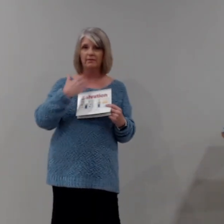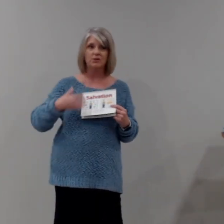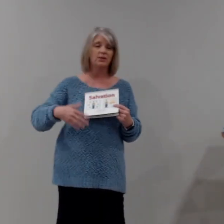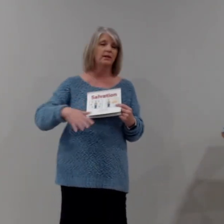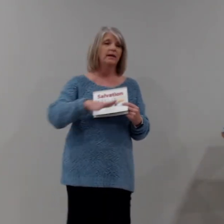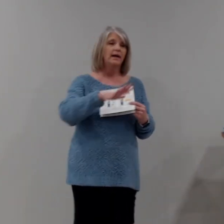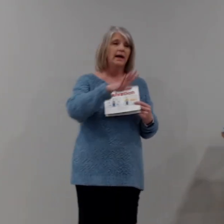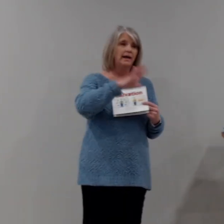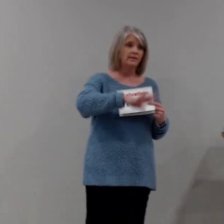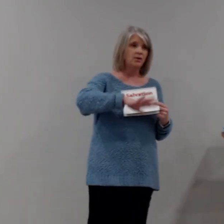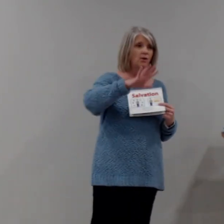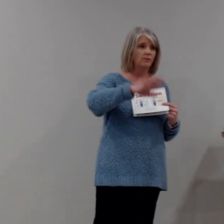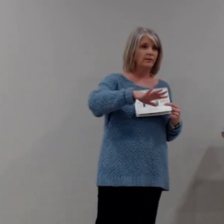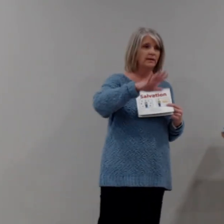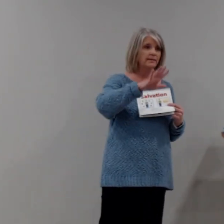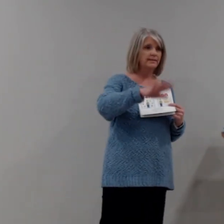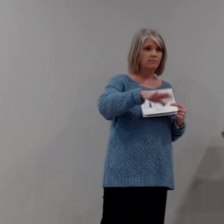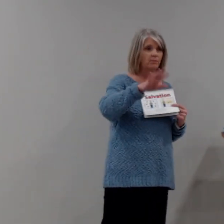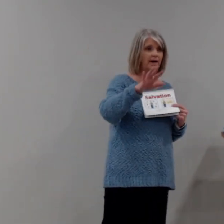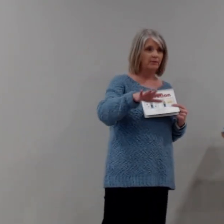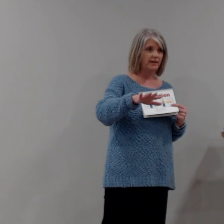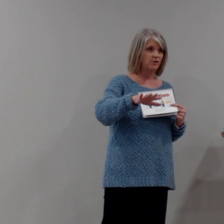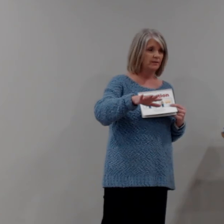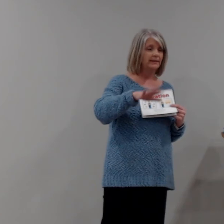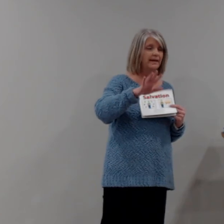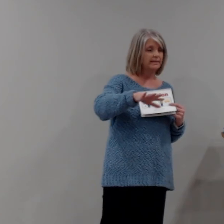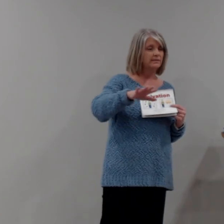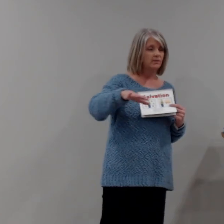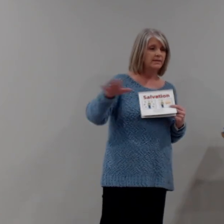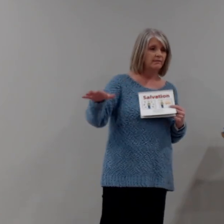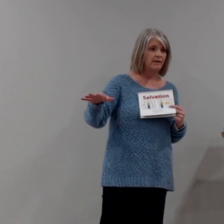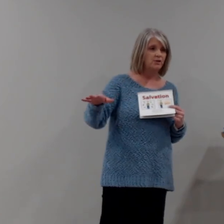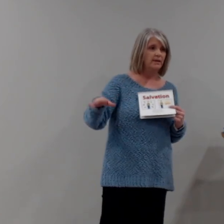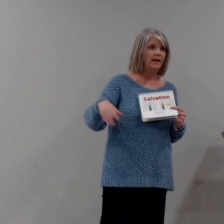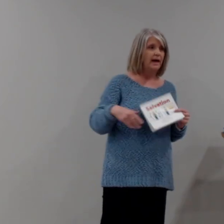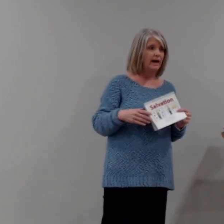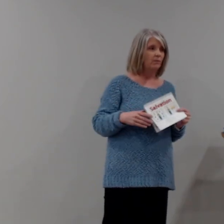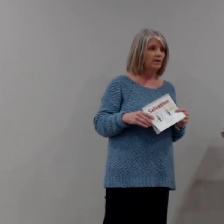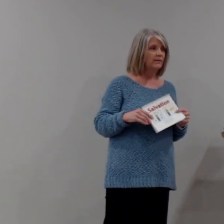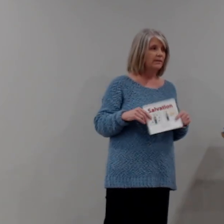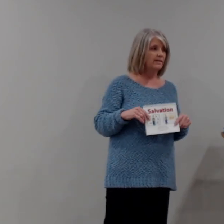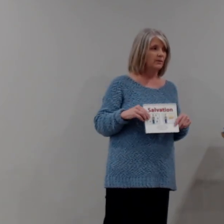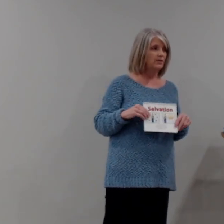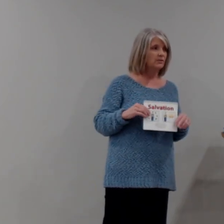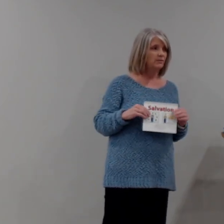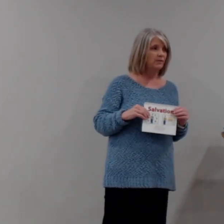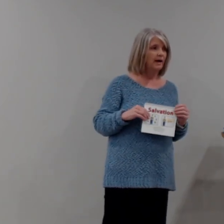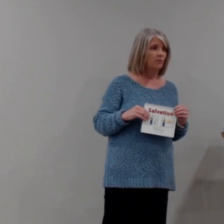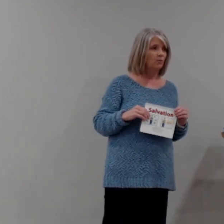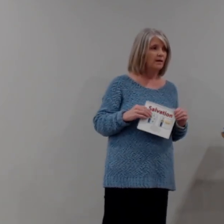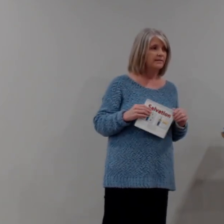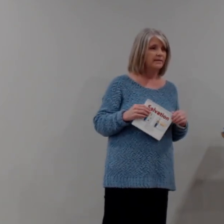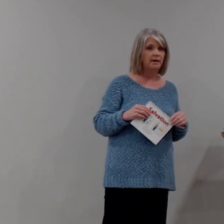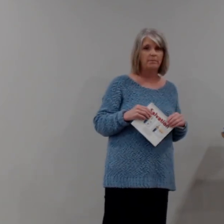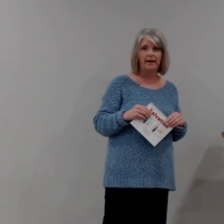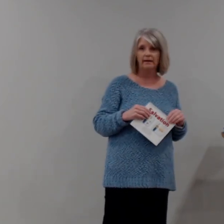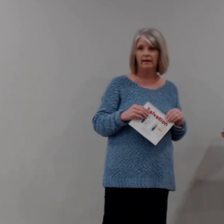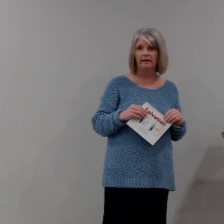salvation and taught the simple Bible lessons on salvation. And one of the things we used for that was the Abeka, like